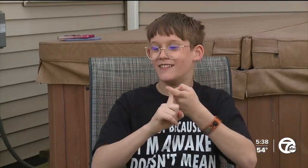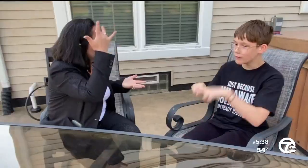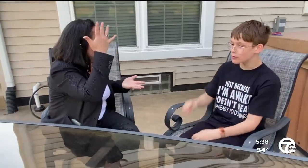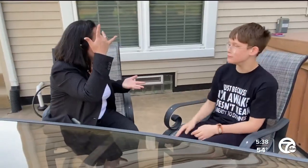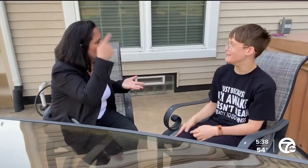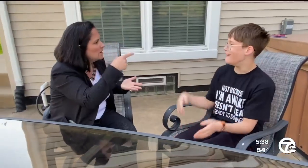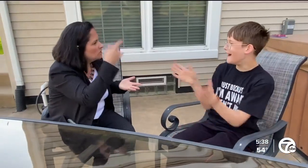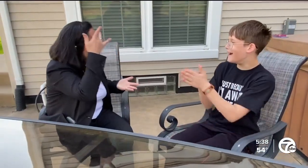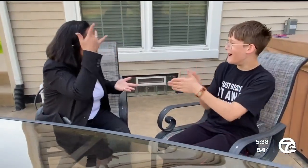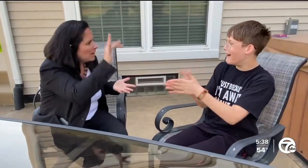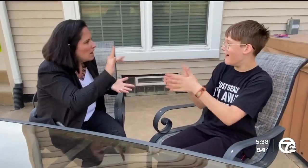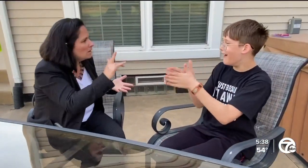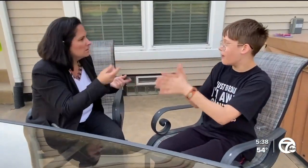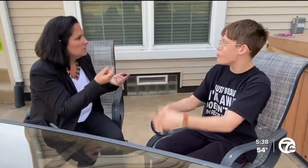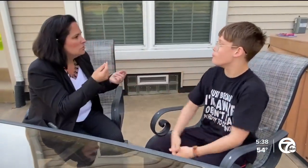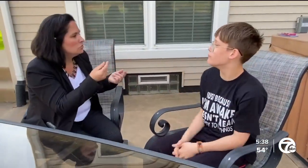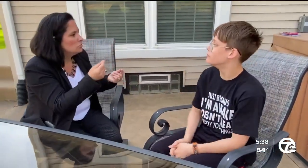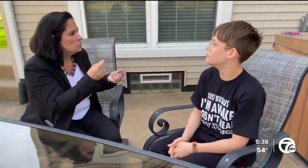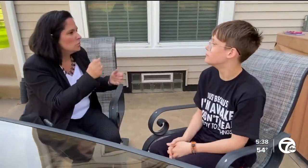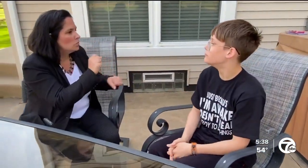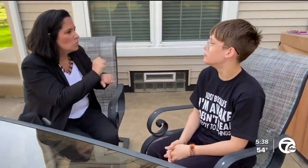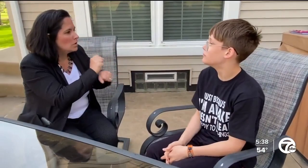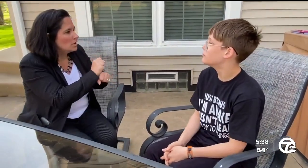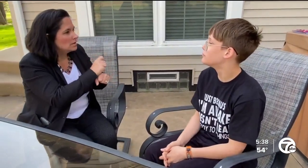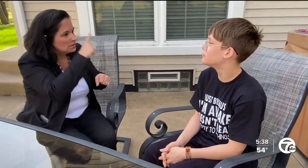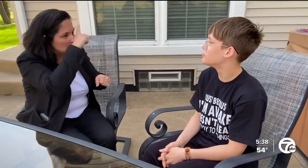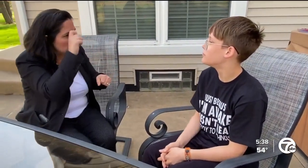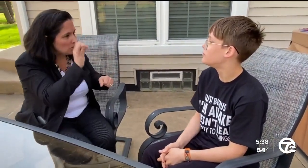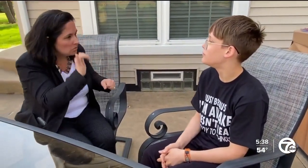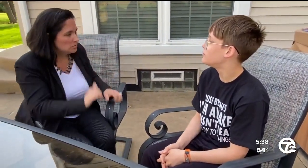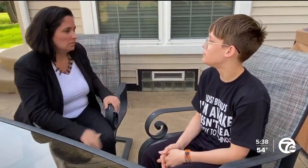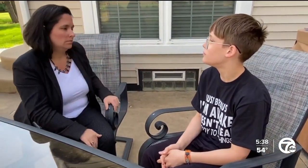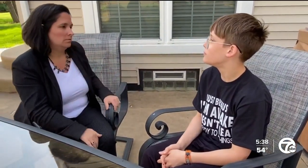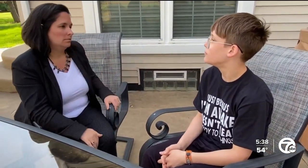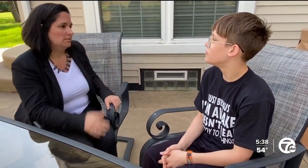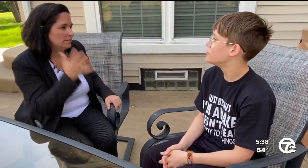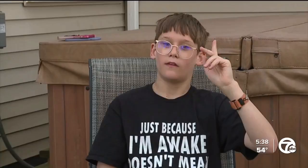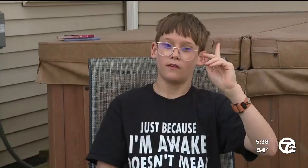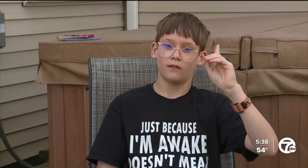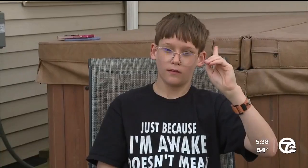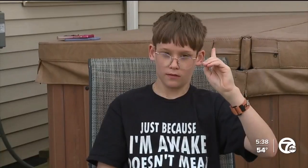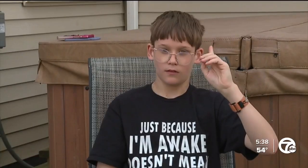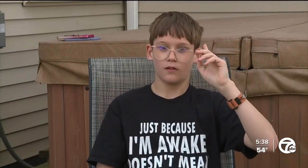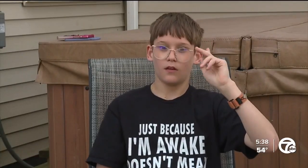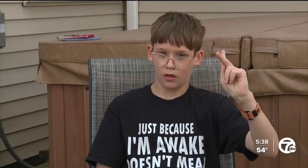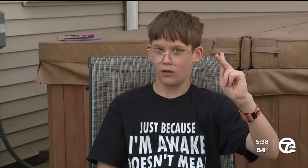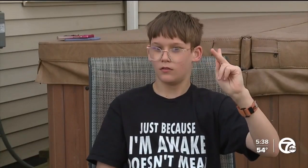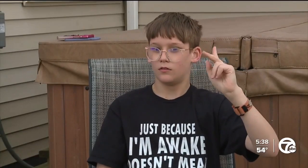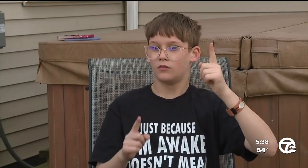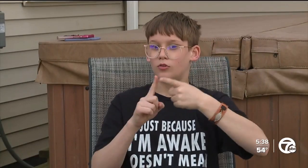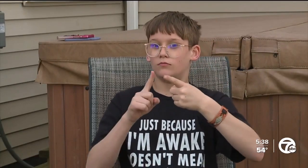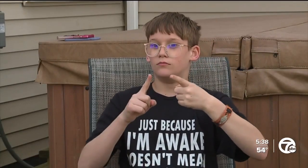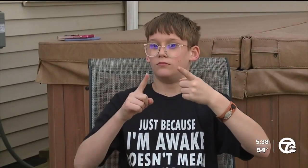And he's hopeful that others won't have to work so hard. It's time for Lead K